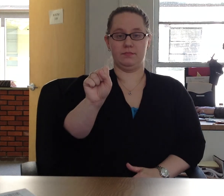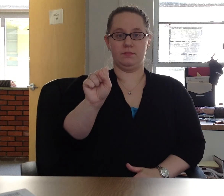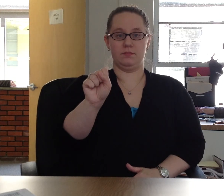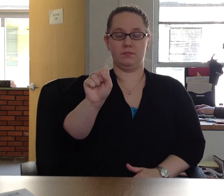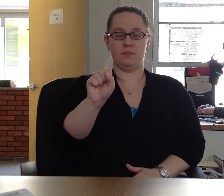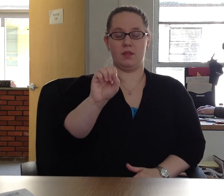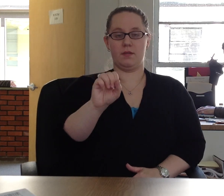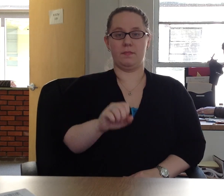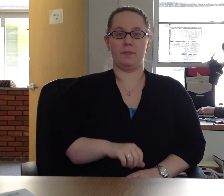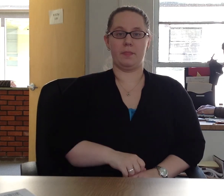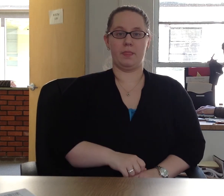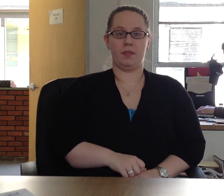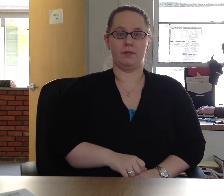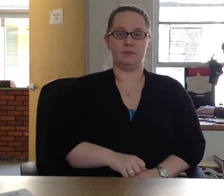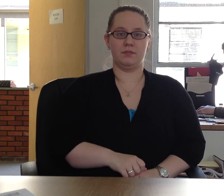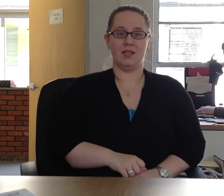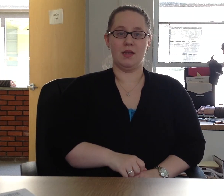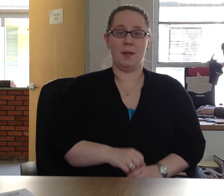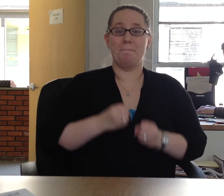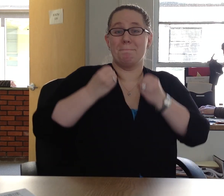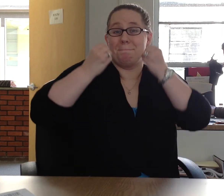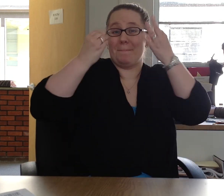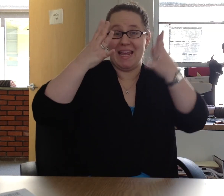Molds are multicellular, many-celled,